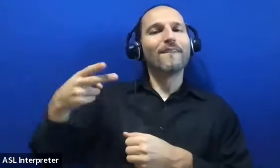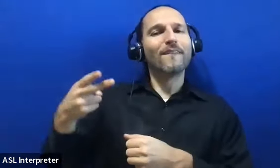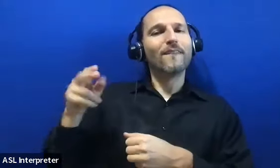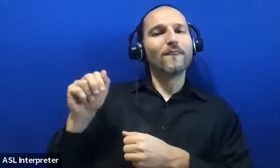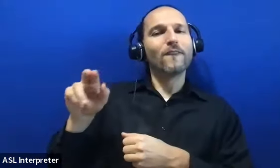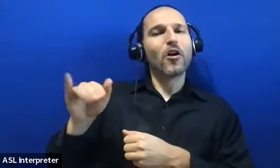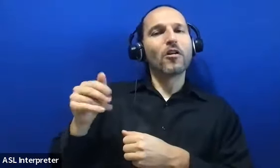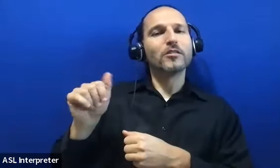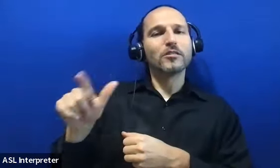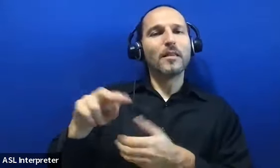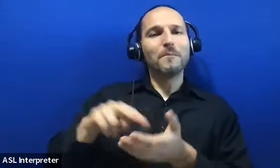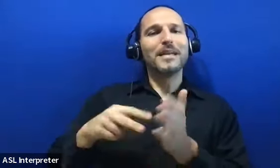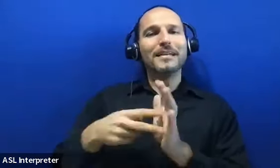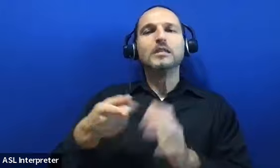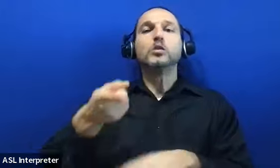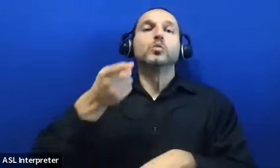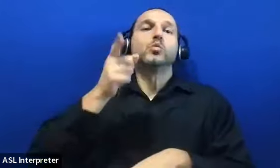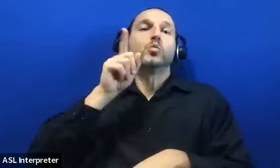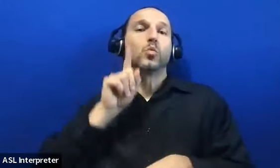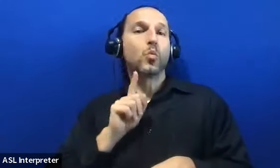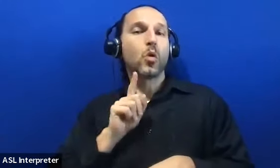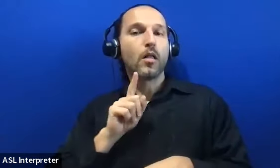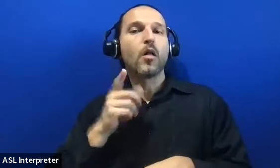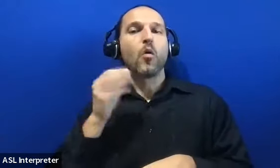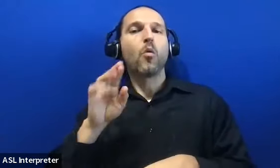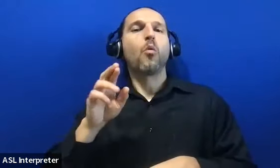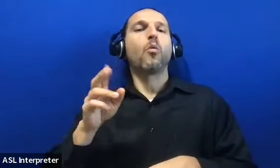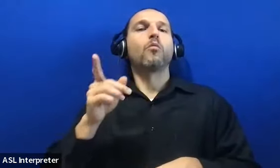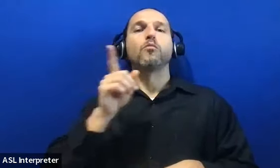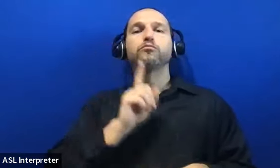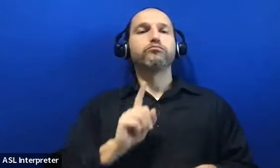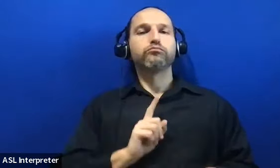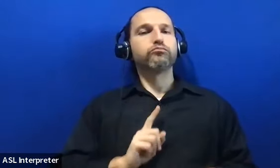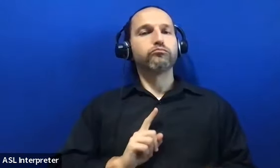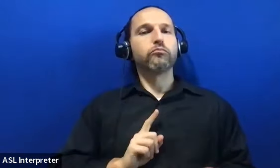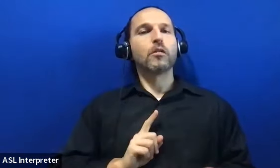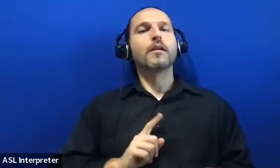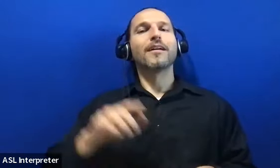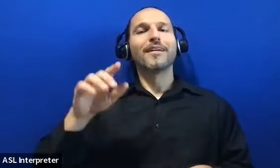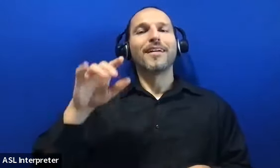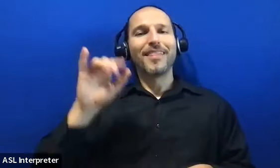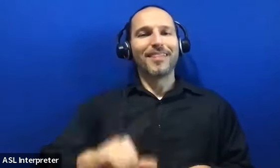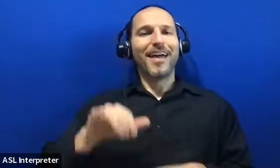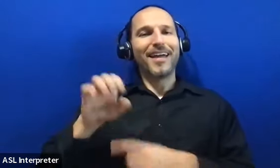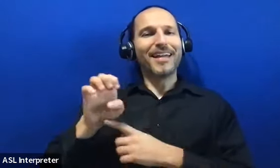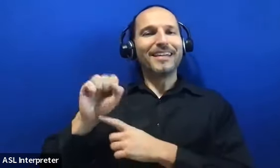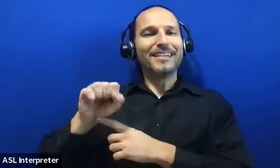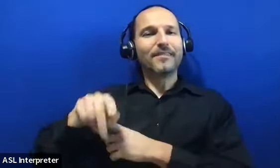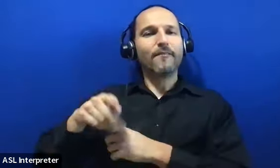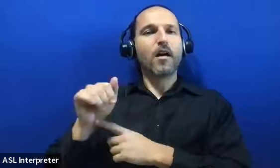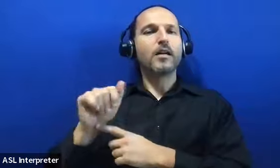actively swallowing that bolus, or it could be in the esophageal phase when the food is trying to make its way to the